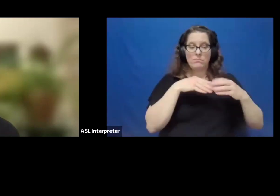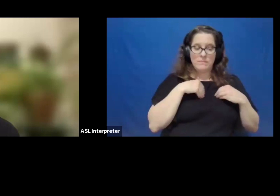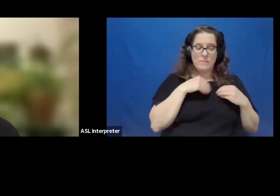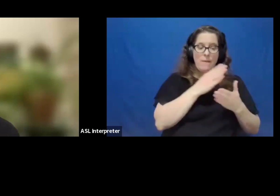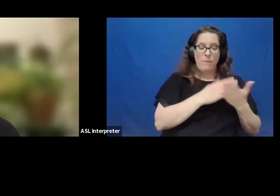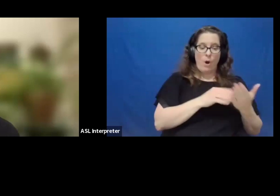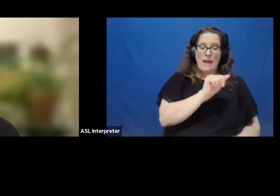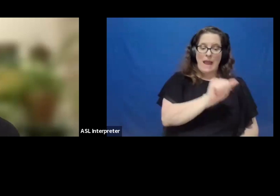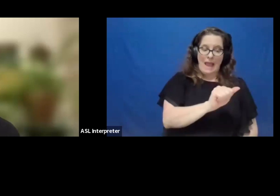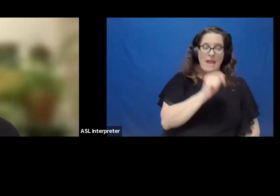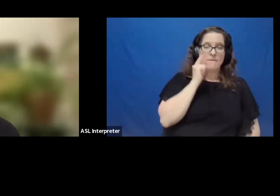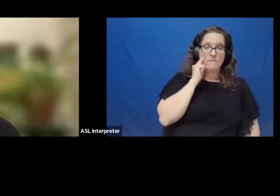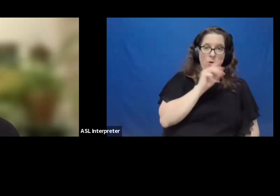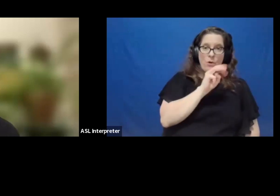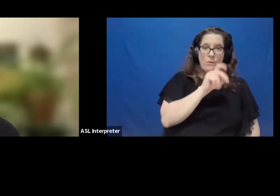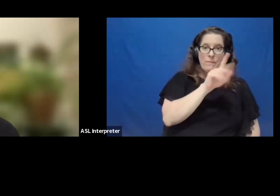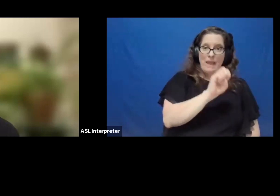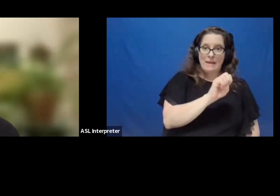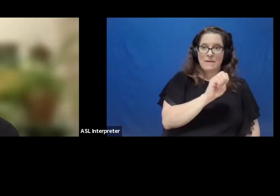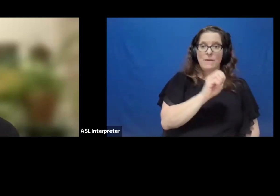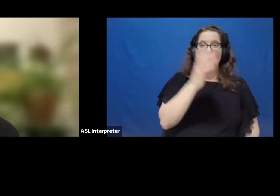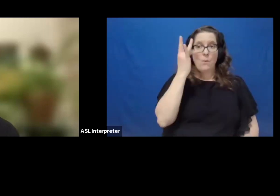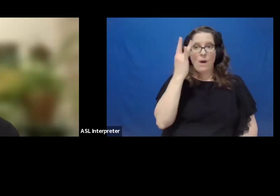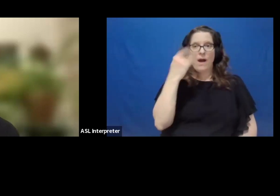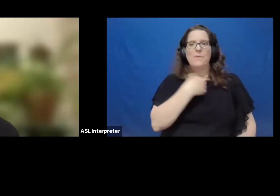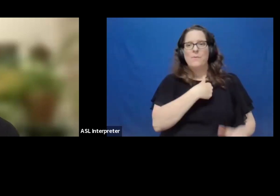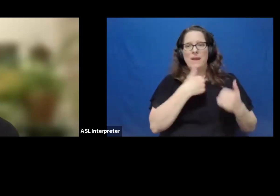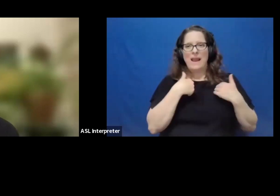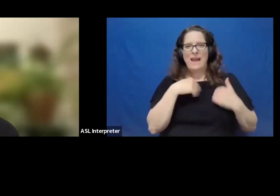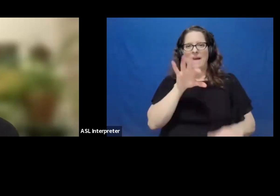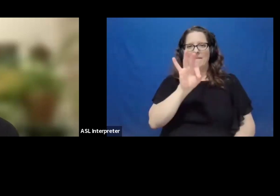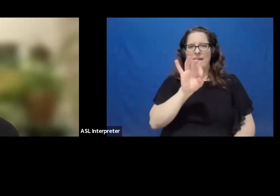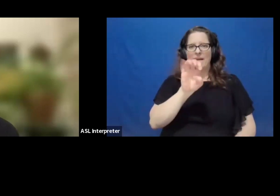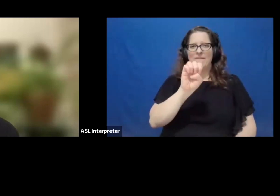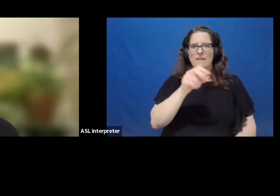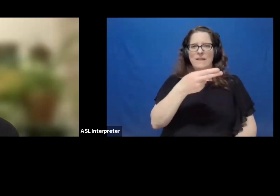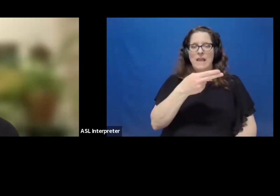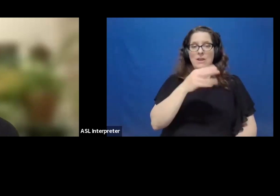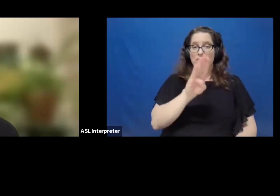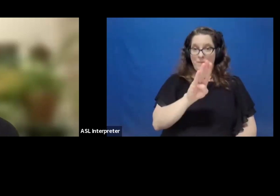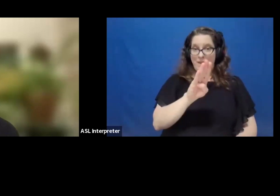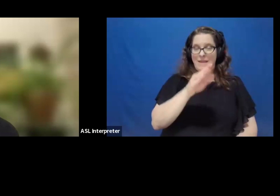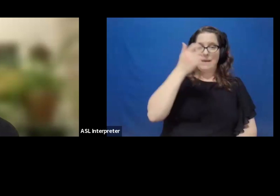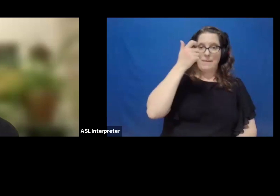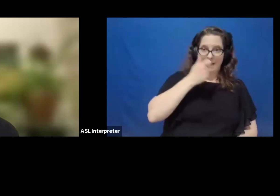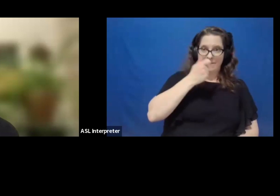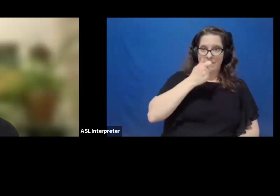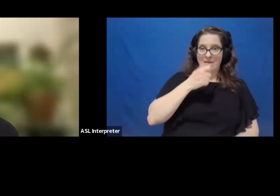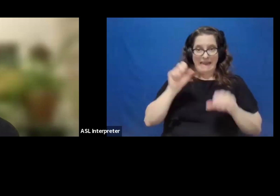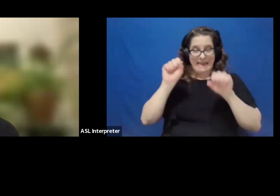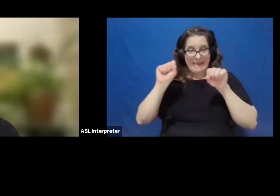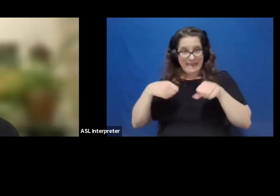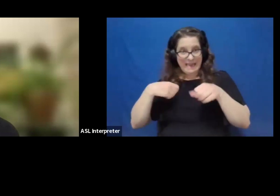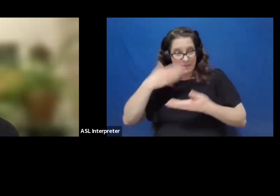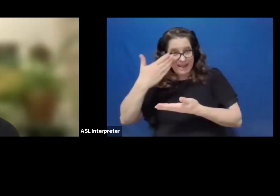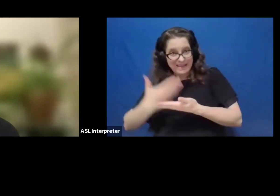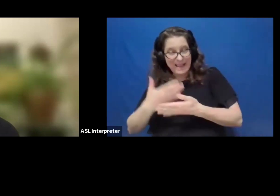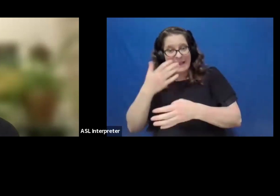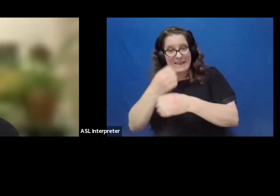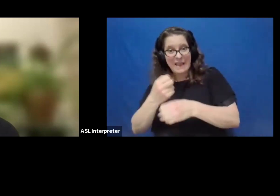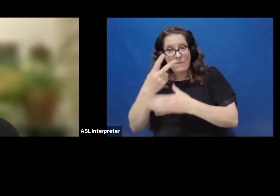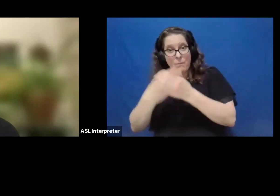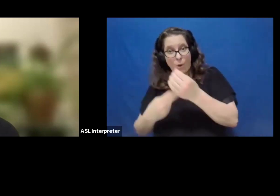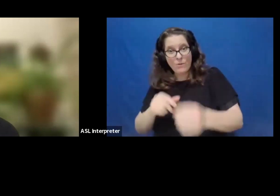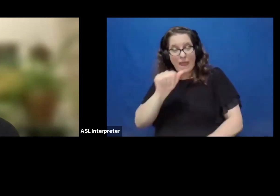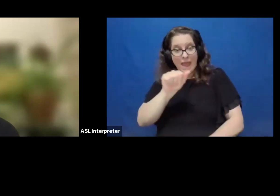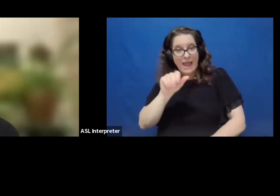because we have FEHB benefits. Can my son get Part A and Part B of Medicare once